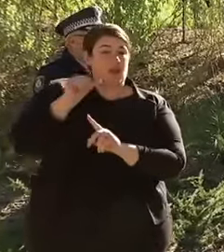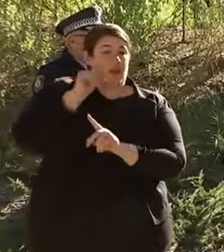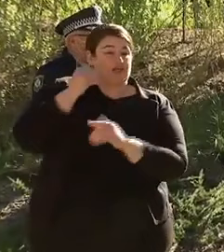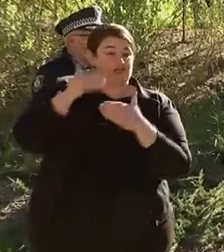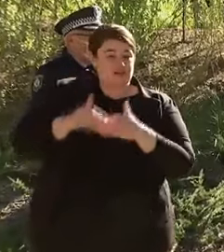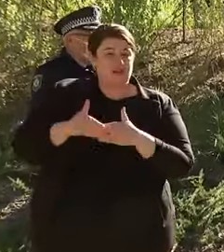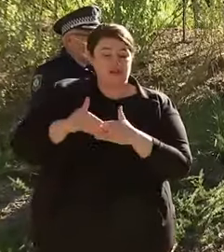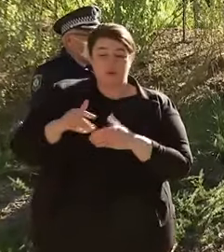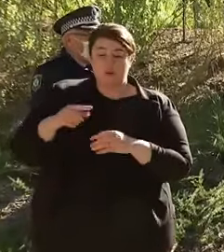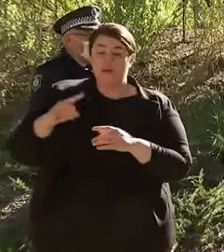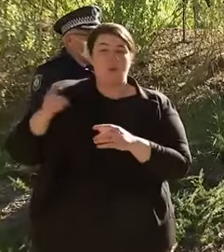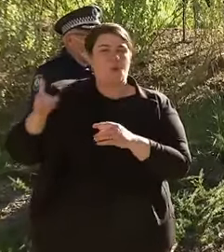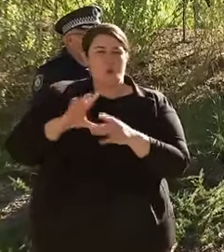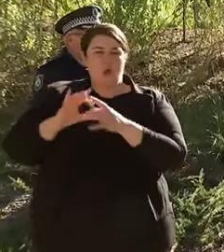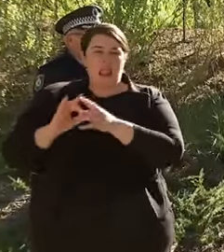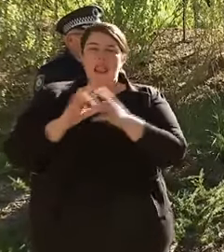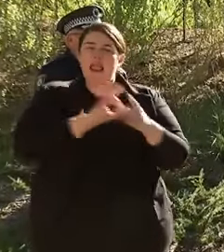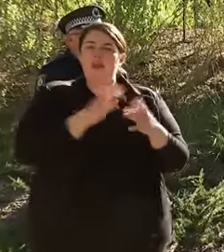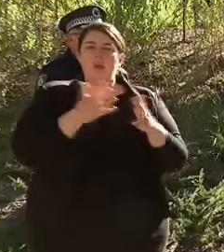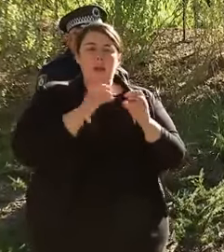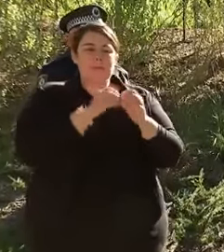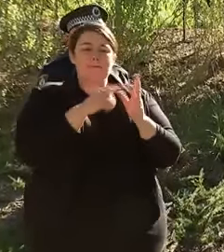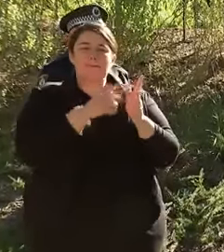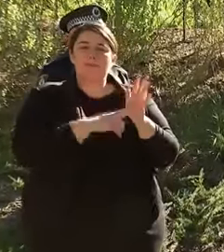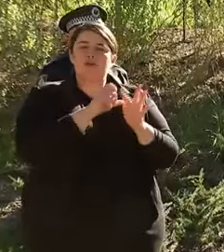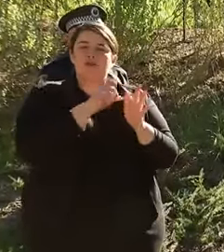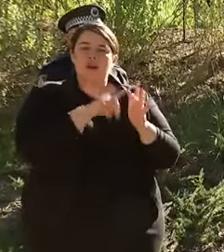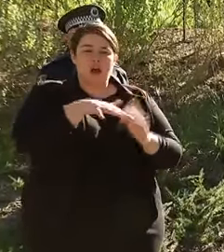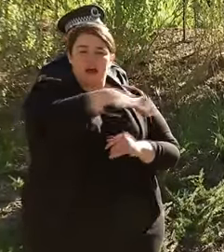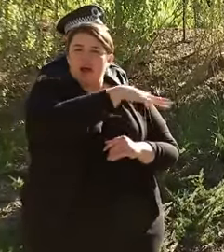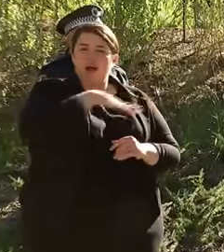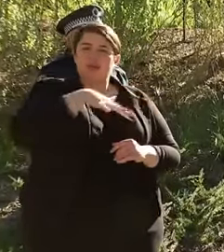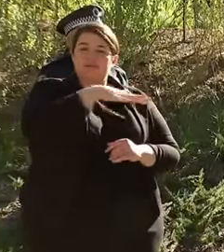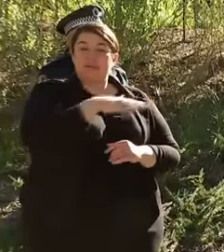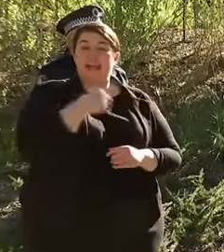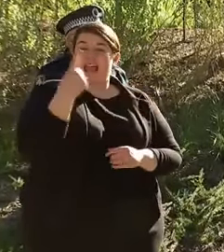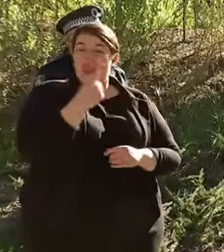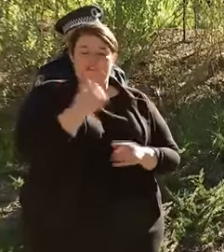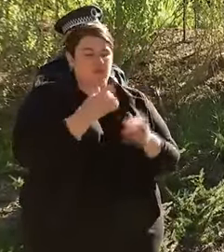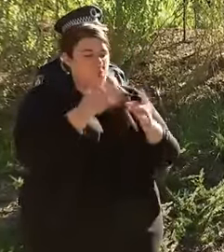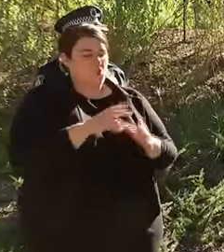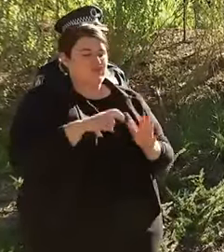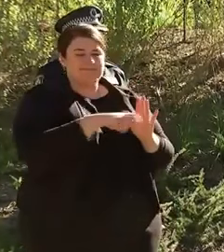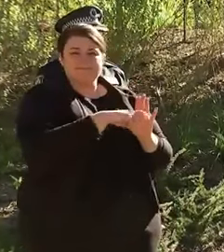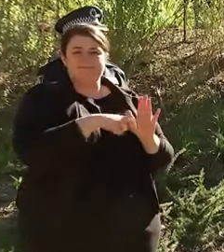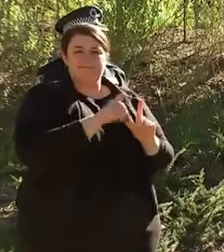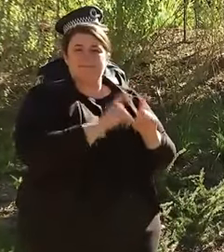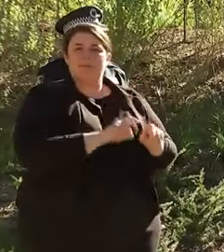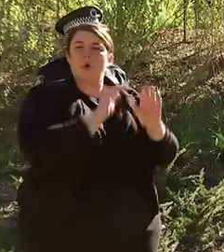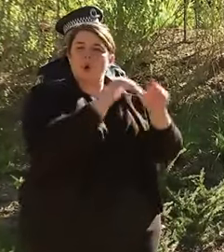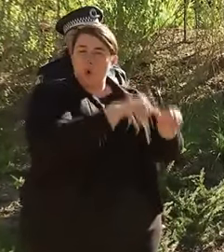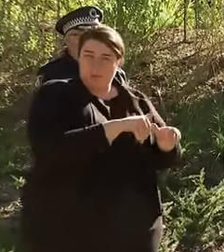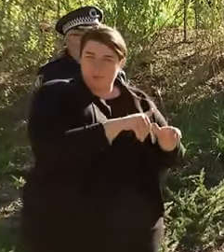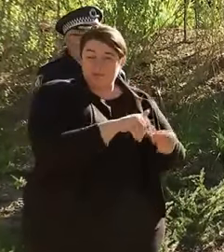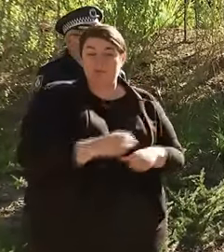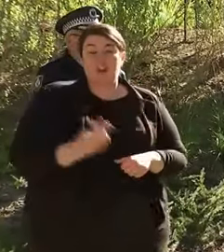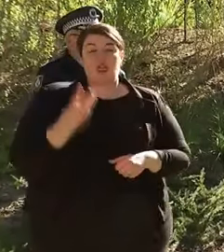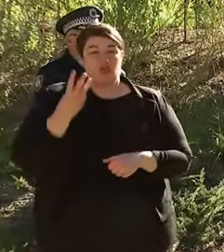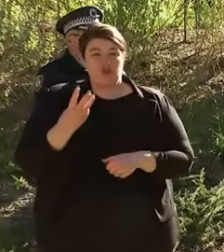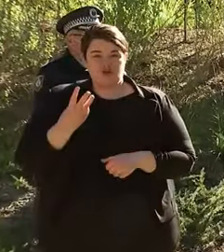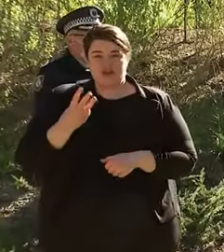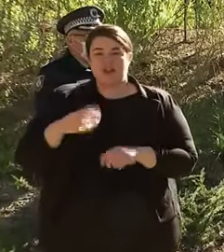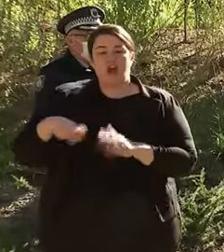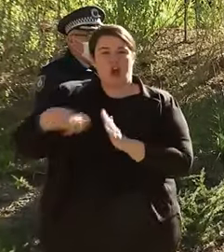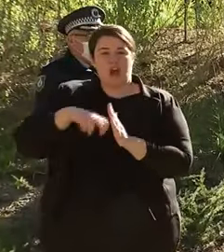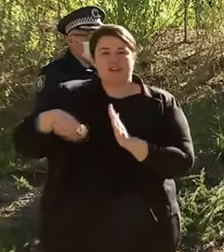All of these cases are linked to the Bondi cluster. 11 of the cases were in isolation throughout their infectious period, and a further 3 cases were